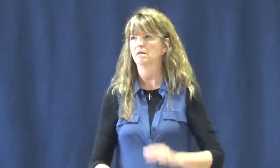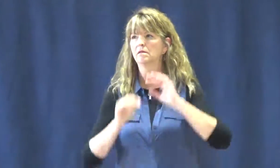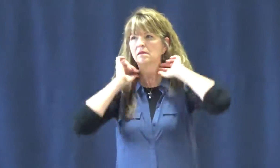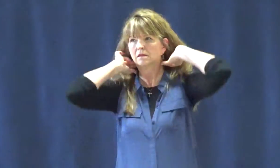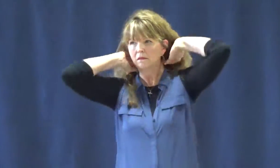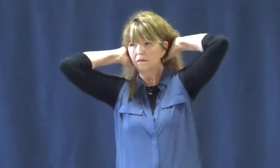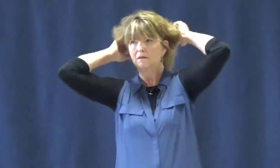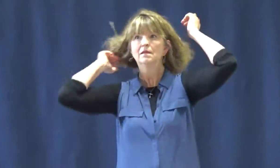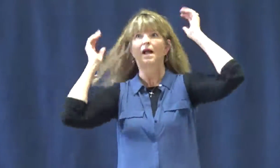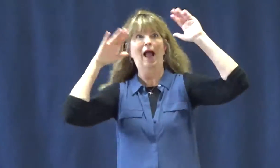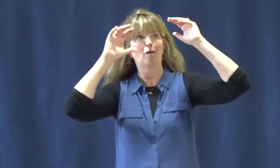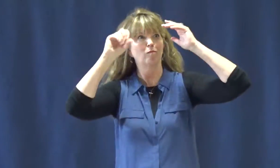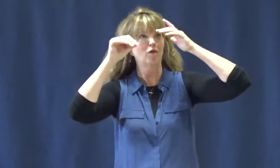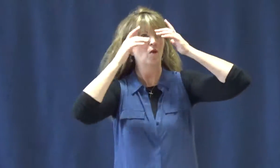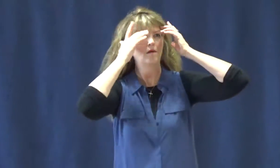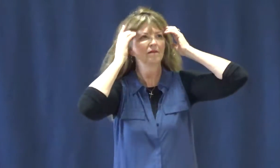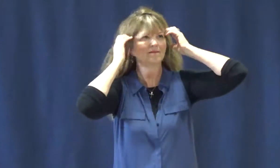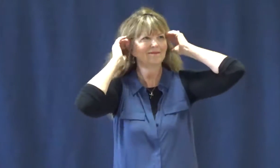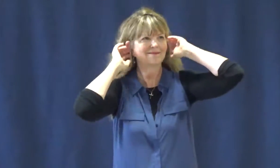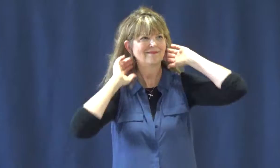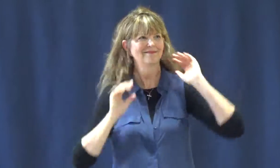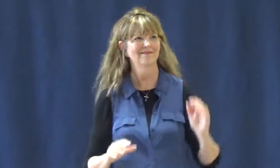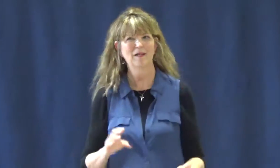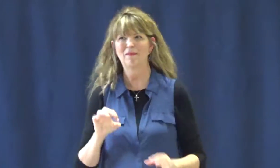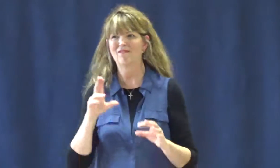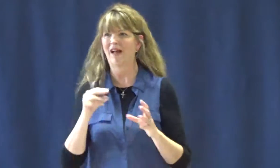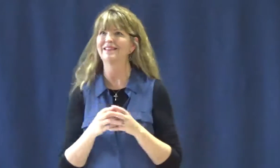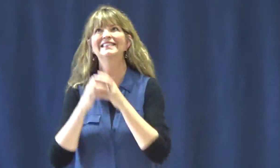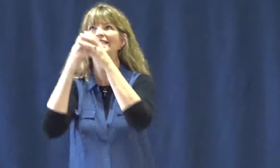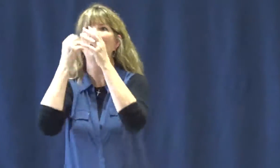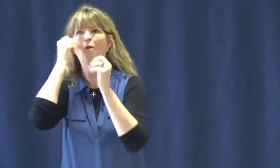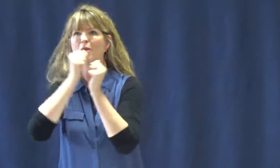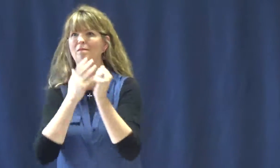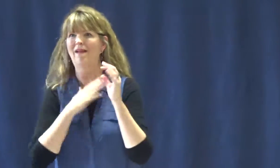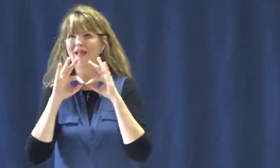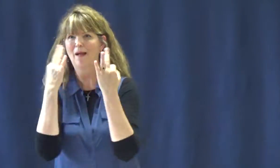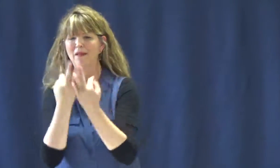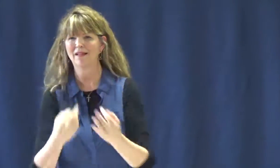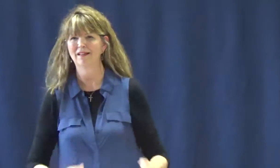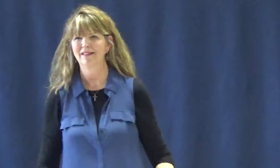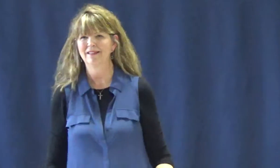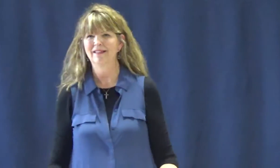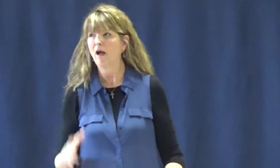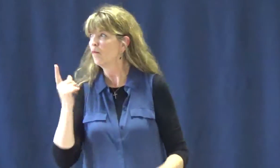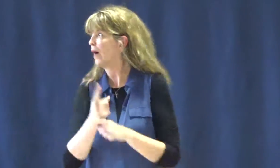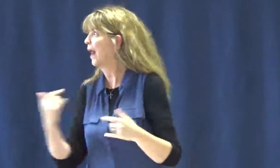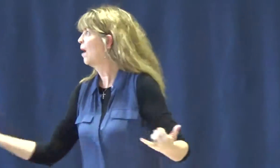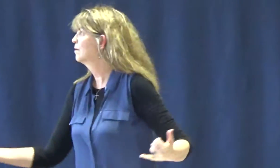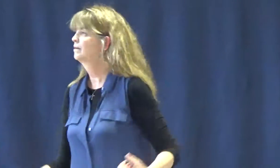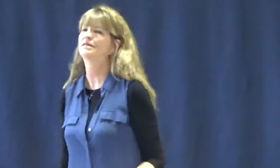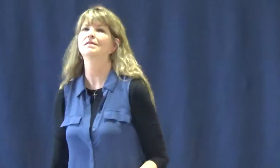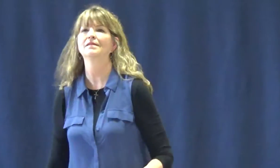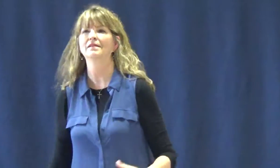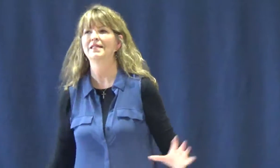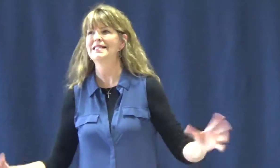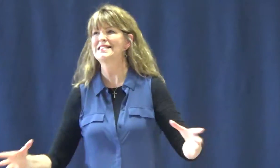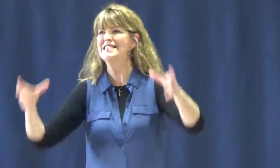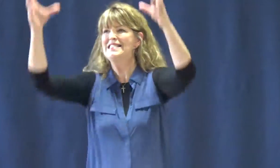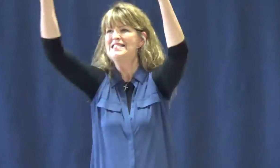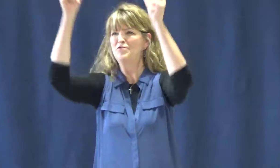Maybe today. I hope so. Wouldn't that be fun to be able to go home with our families right now,